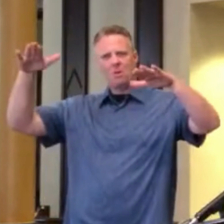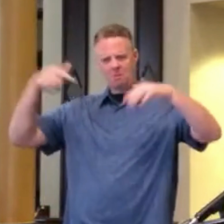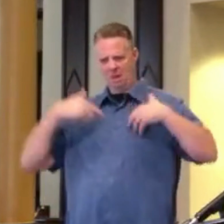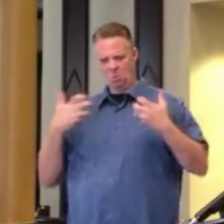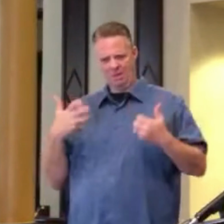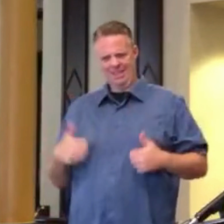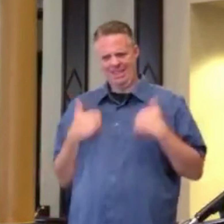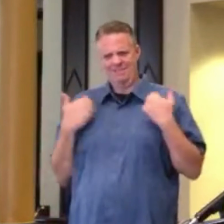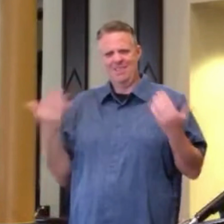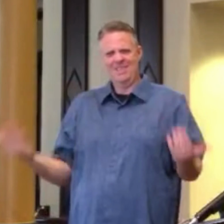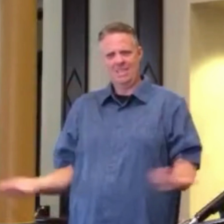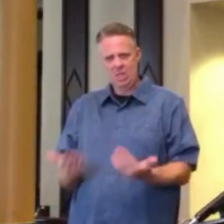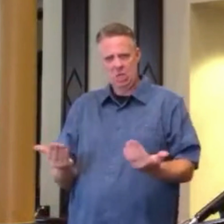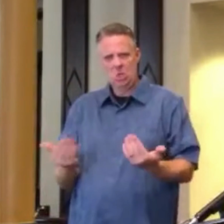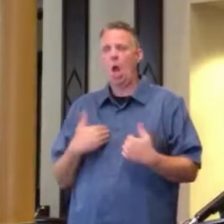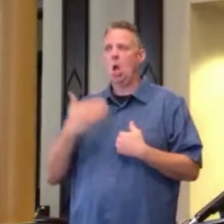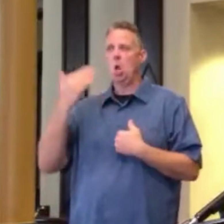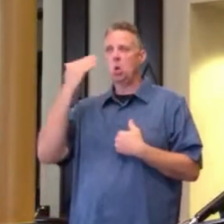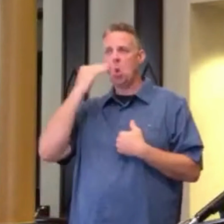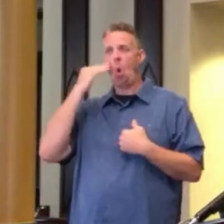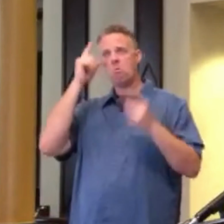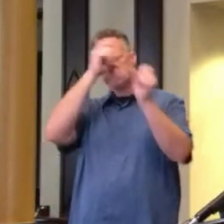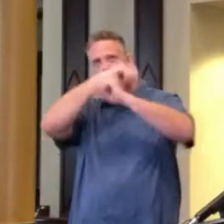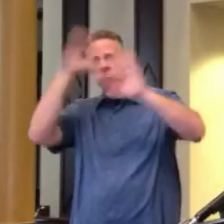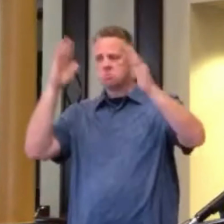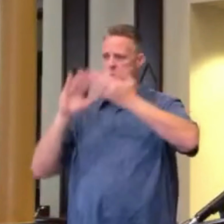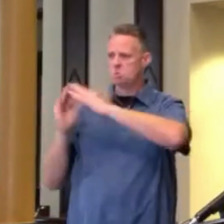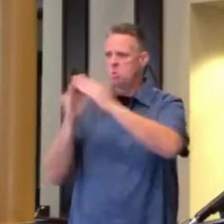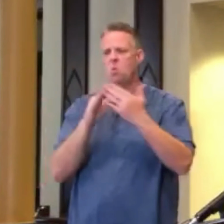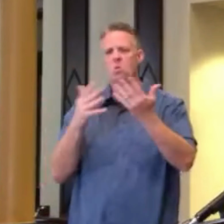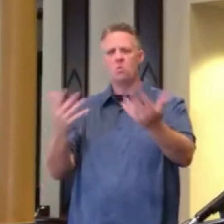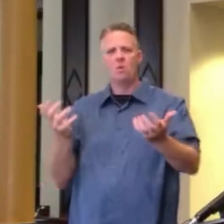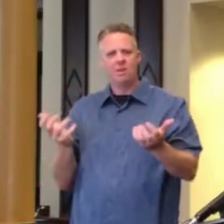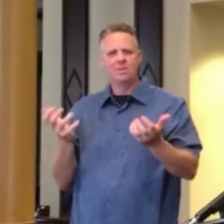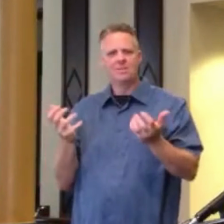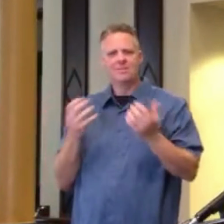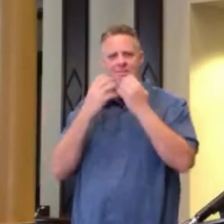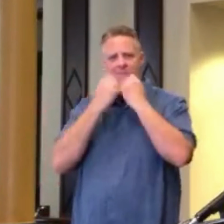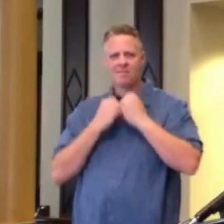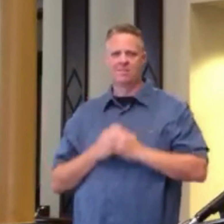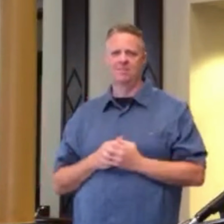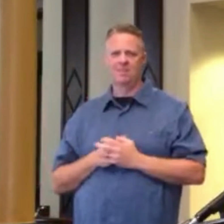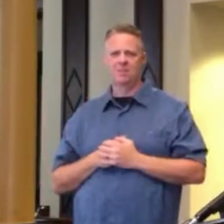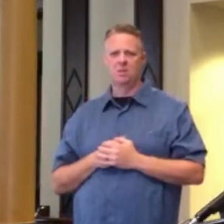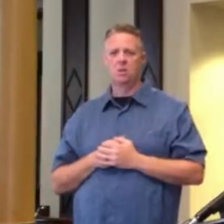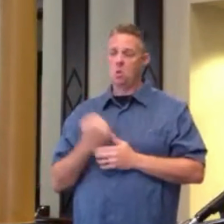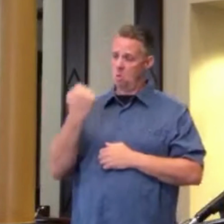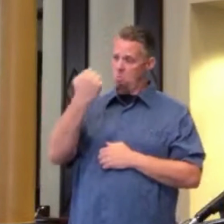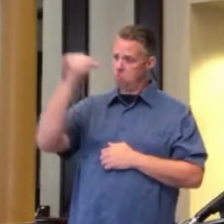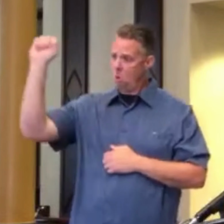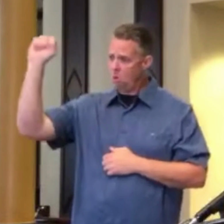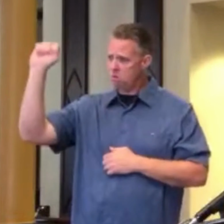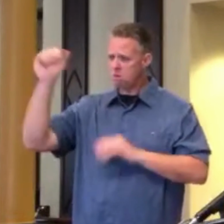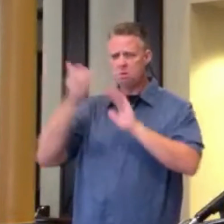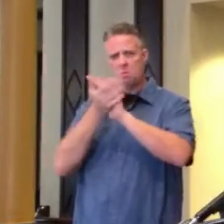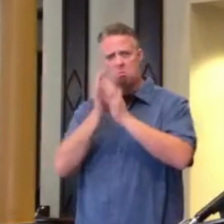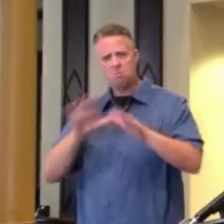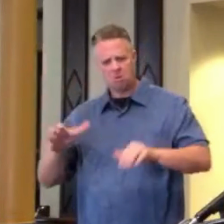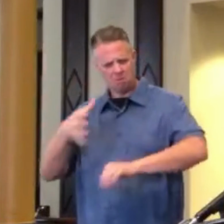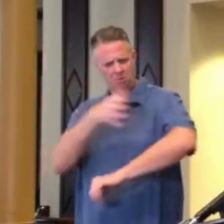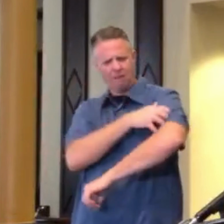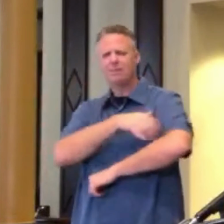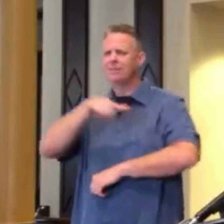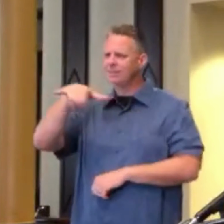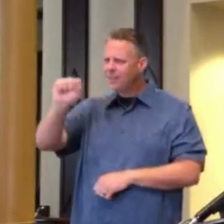to be, and I know the values of this community. We want to protest powerfully and peacefully.